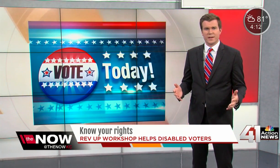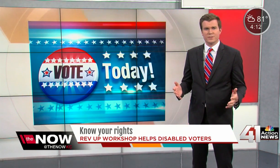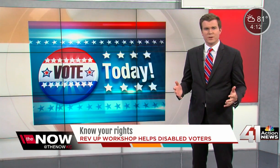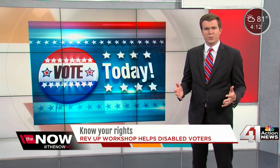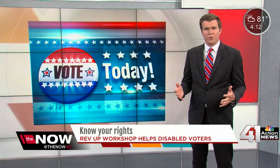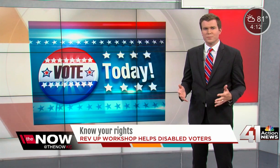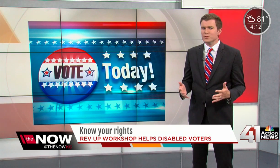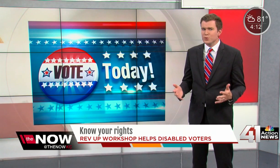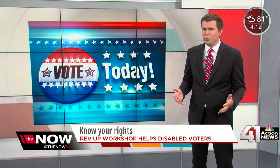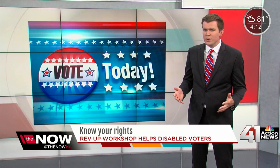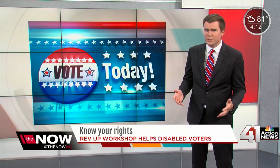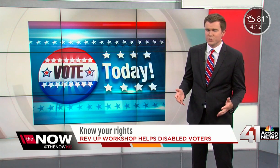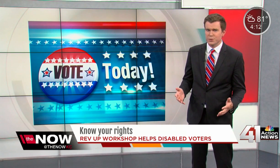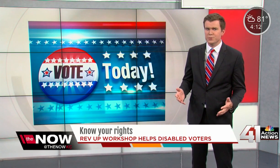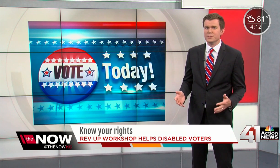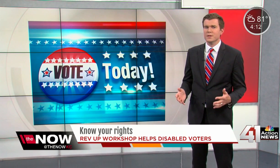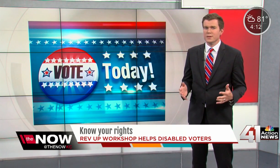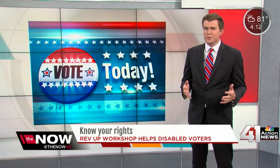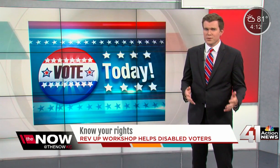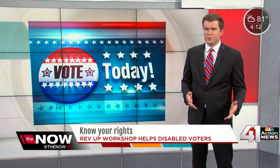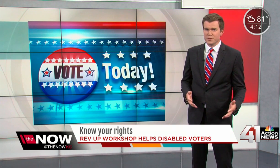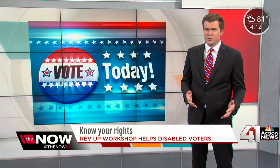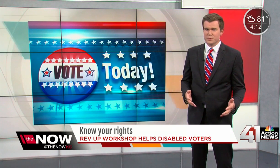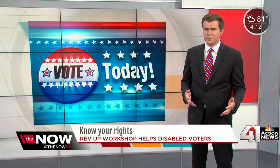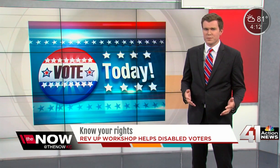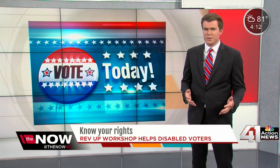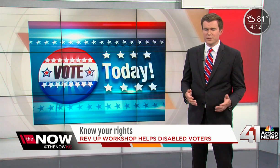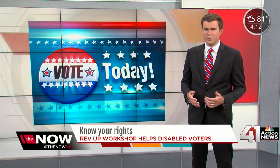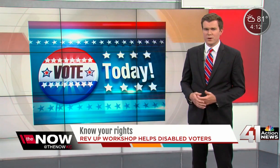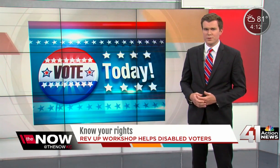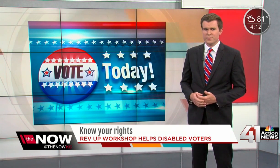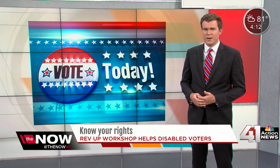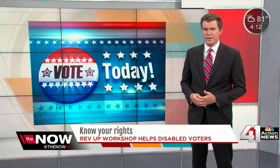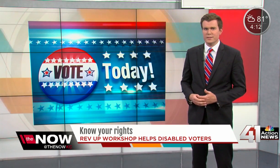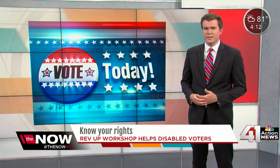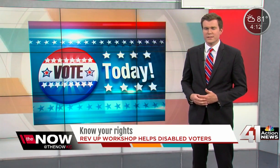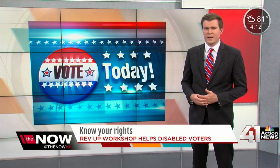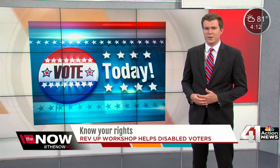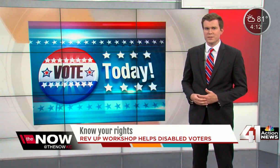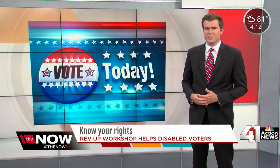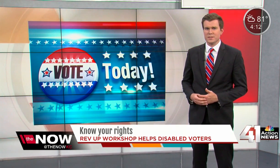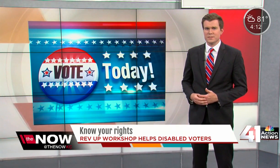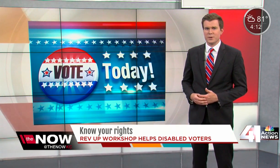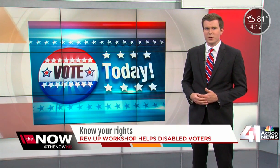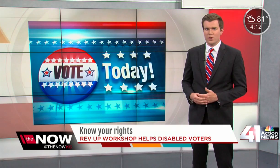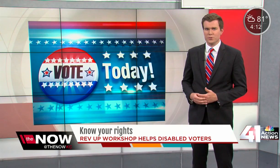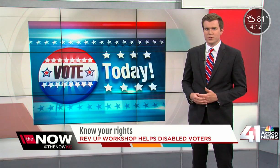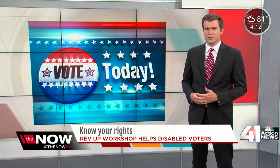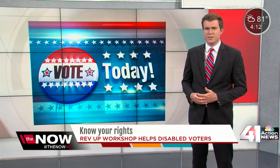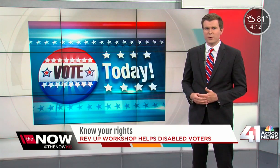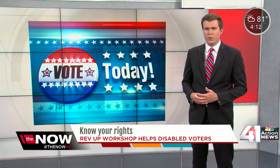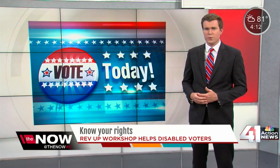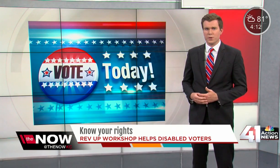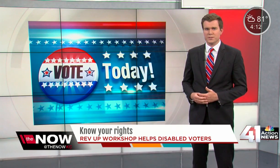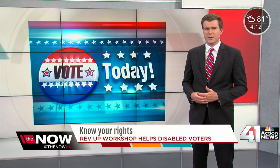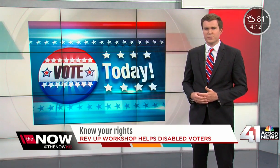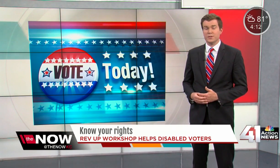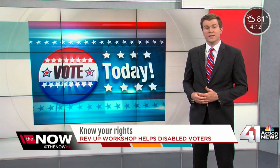stands on more obscure issues, well, those resources can be a little harder to find. The Now KC's Tara Hall shows us how one organization is